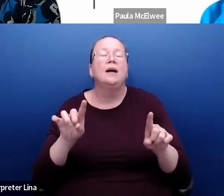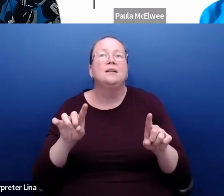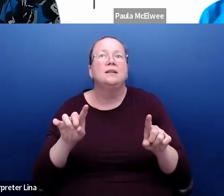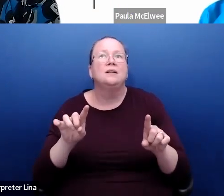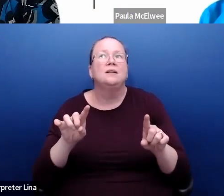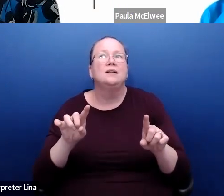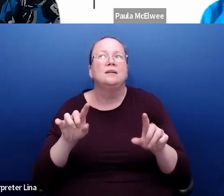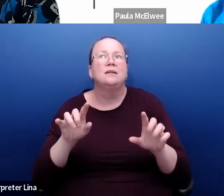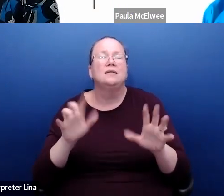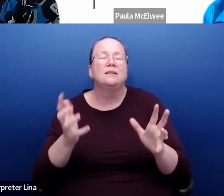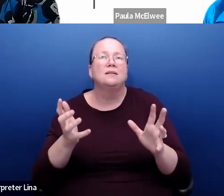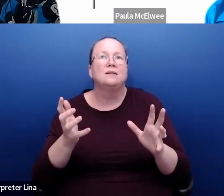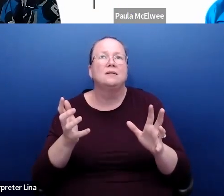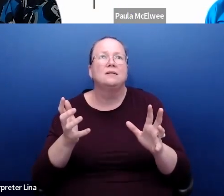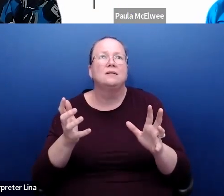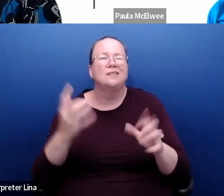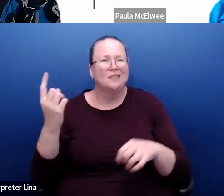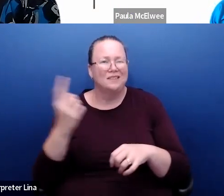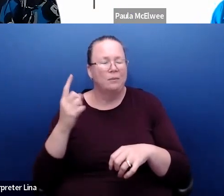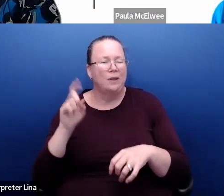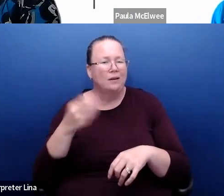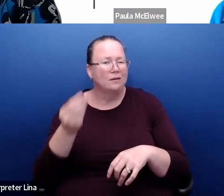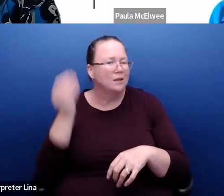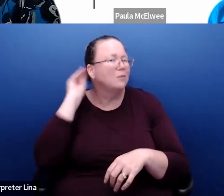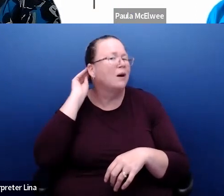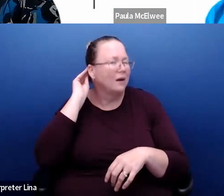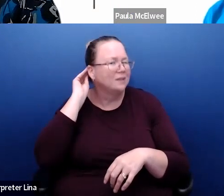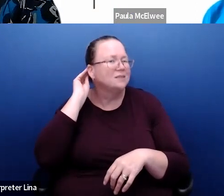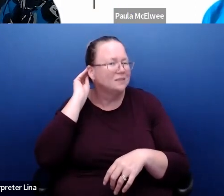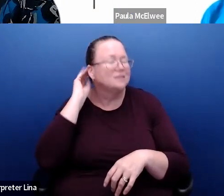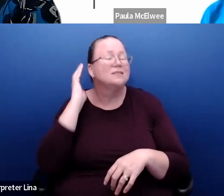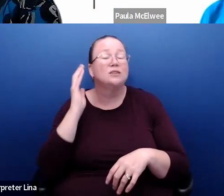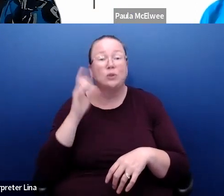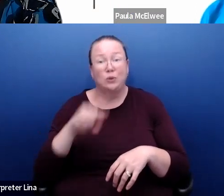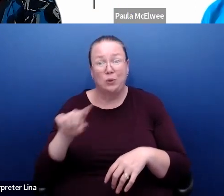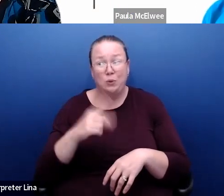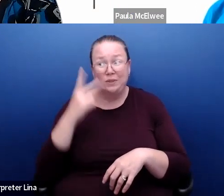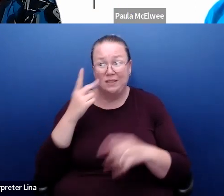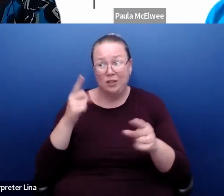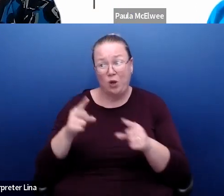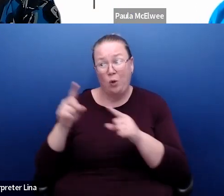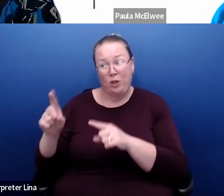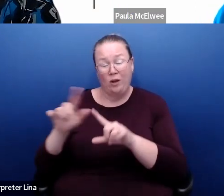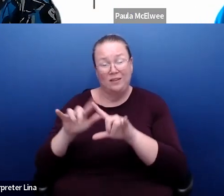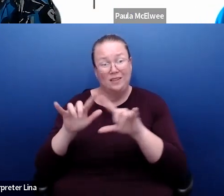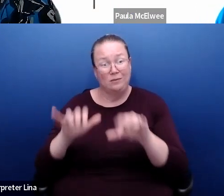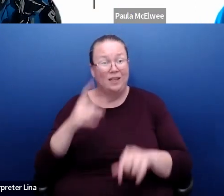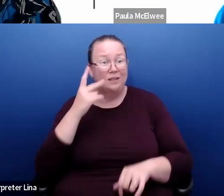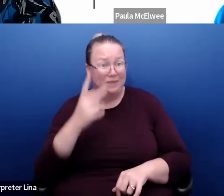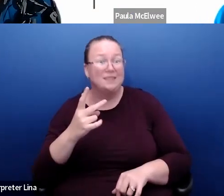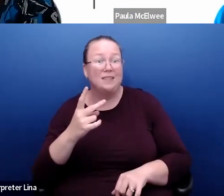it certainly is something to keep in mind, both so you can see what's going on and so you can